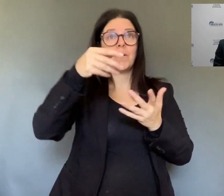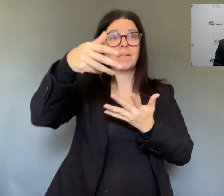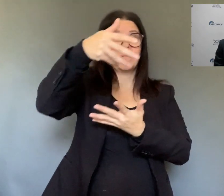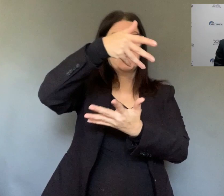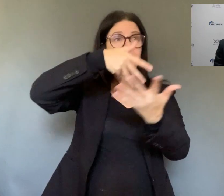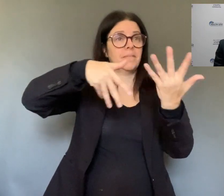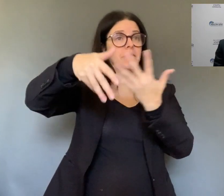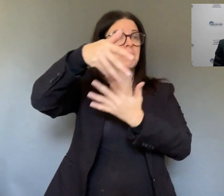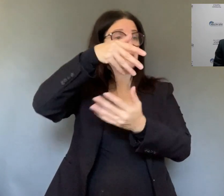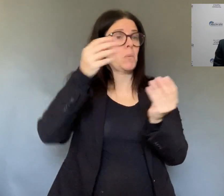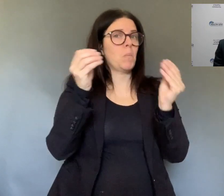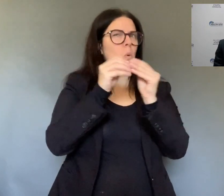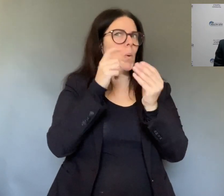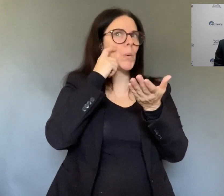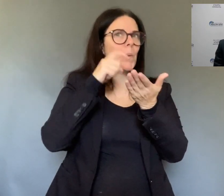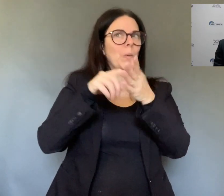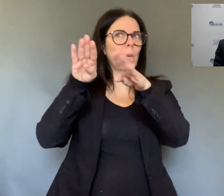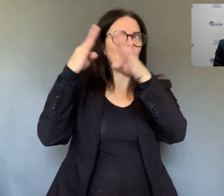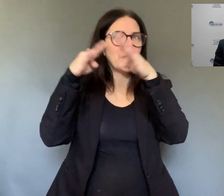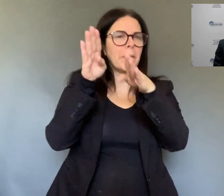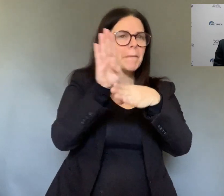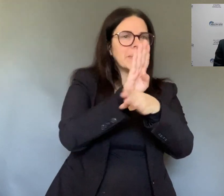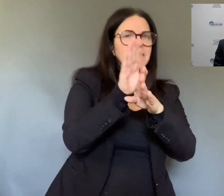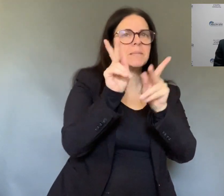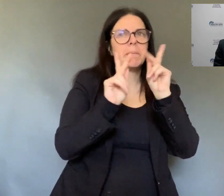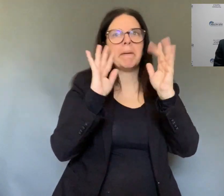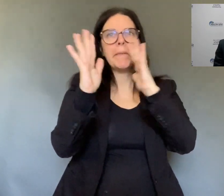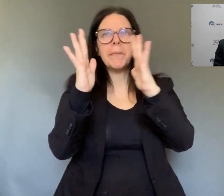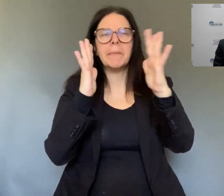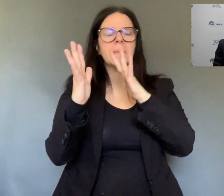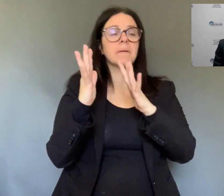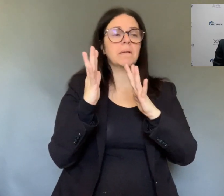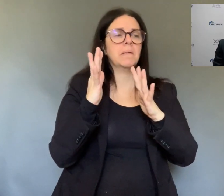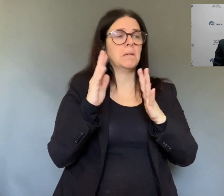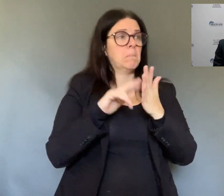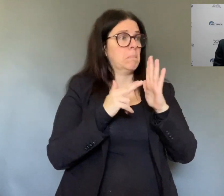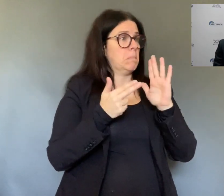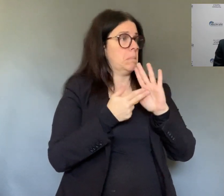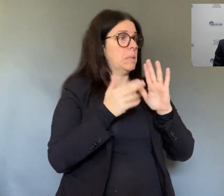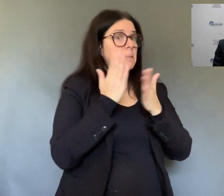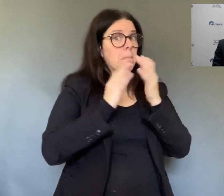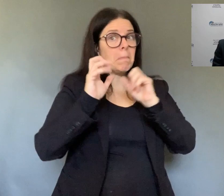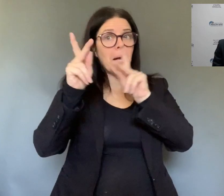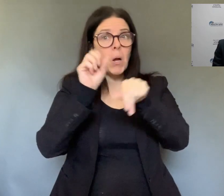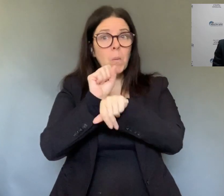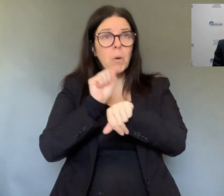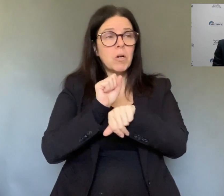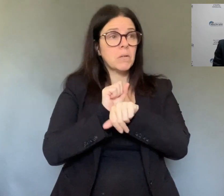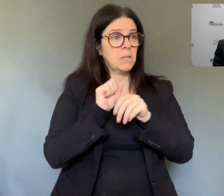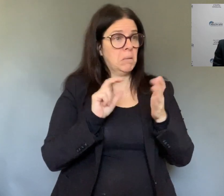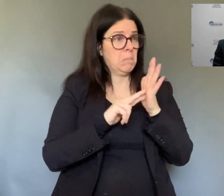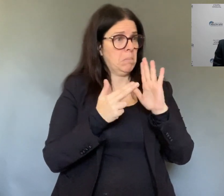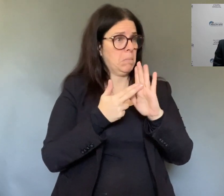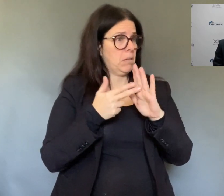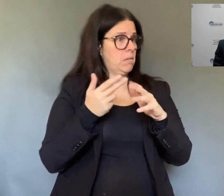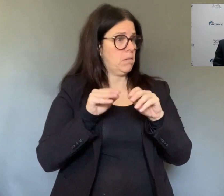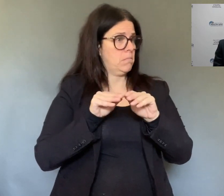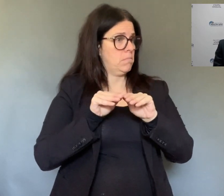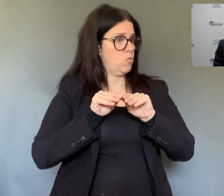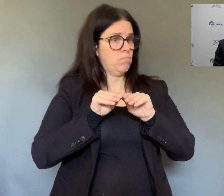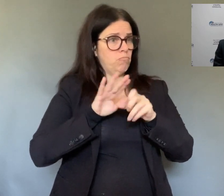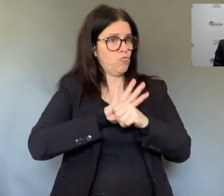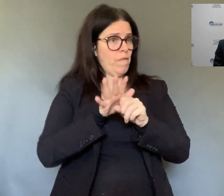mean that the crisis is over and we have to let our guards down. It is even more important now when you are